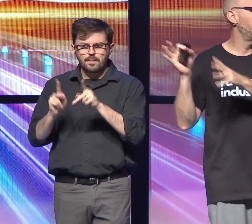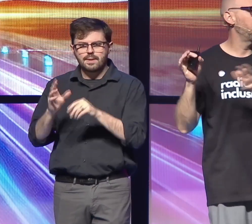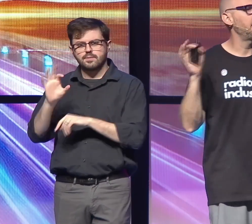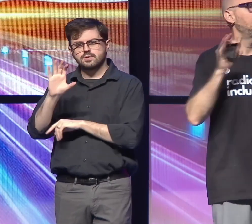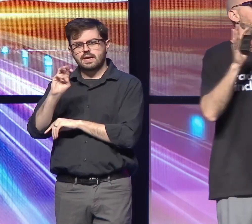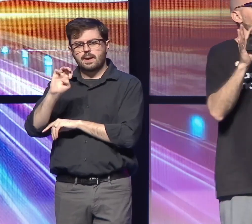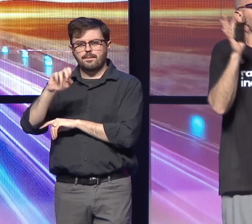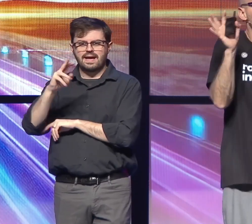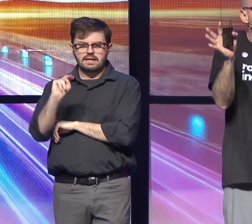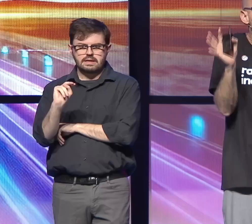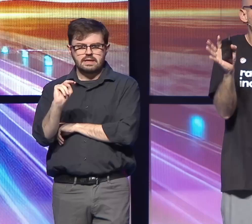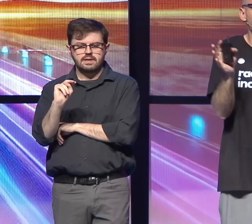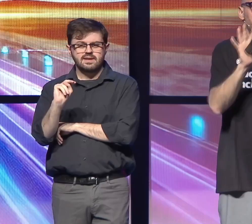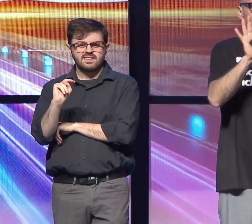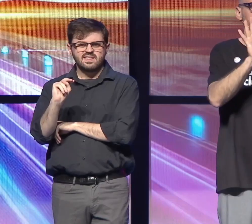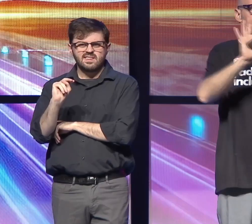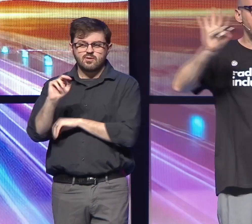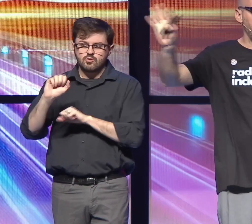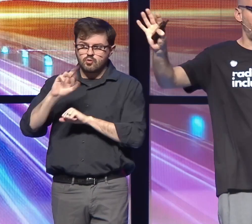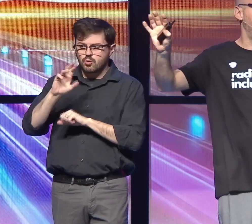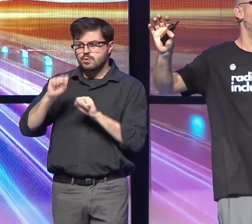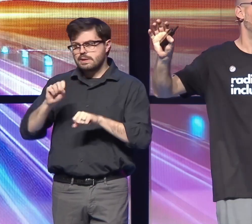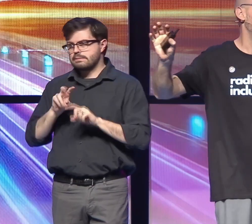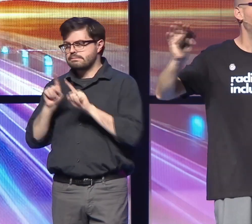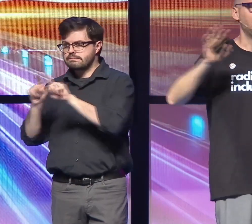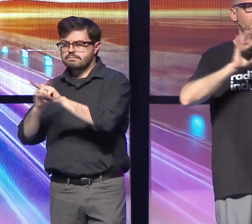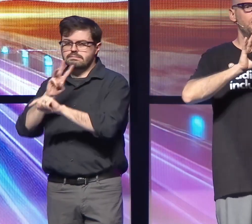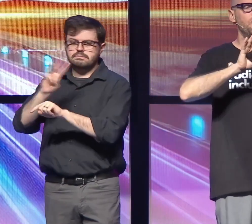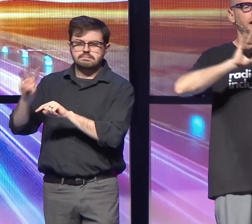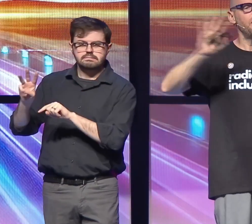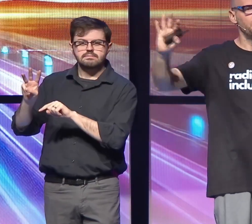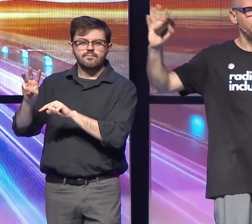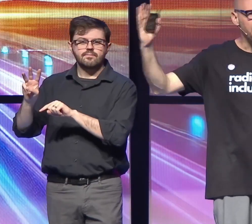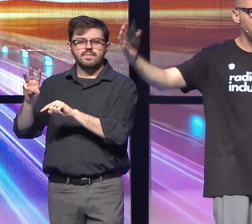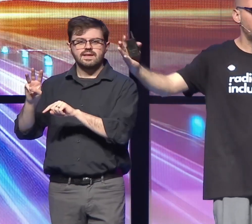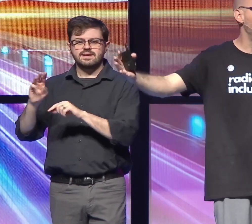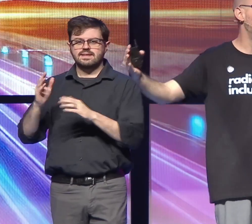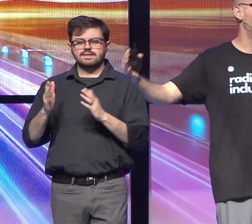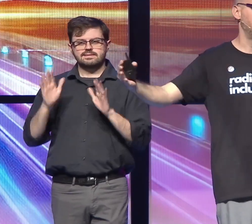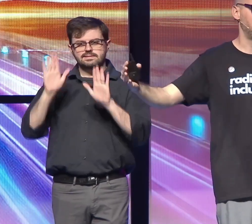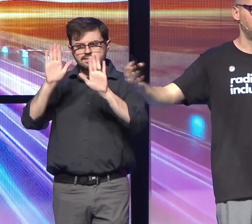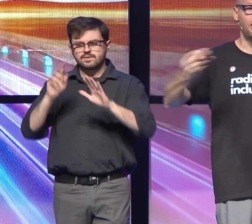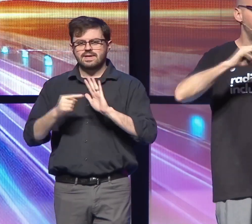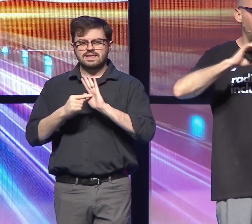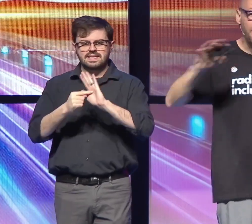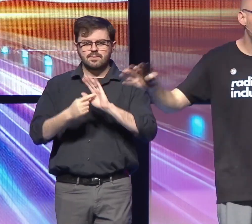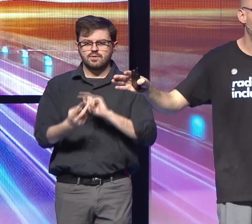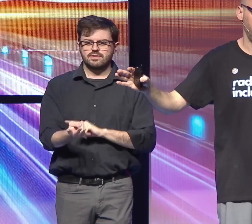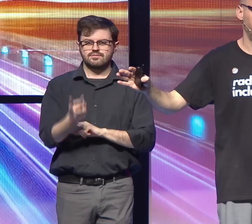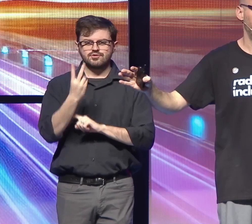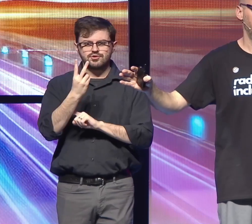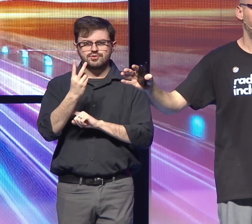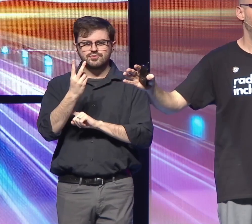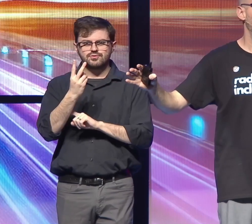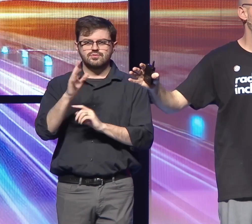and check it. But it's a great example of two dichotomies, like two values within the Christian tradition that are very